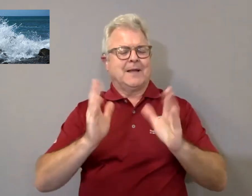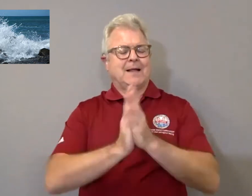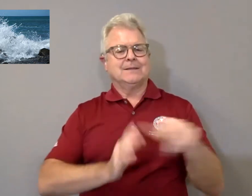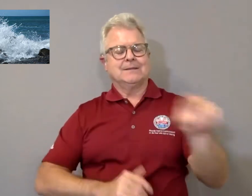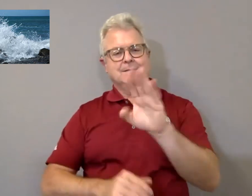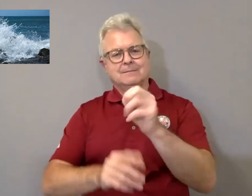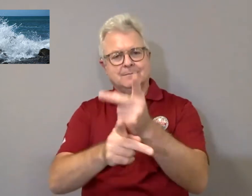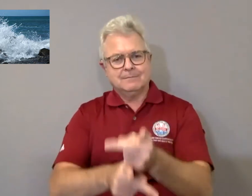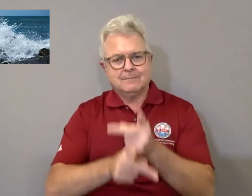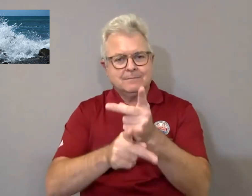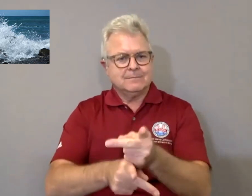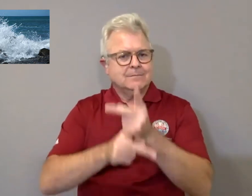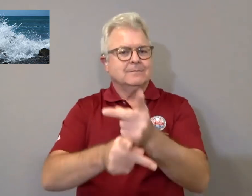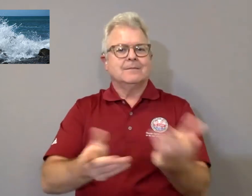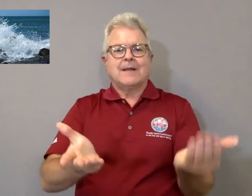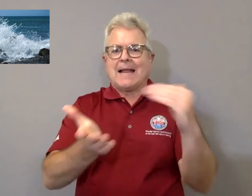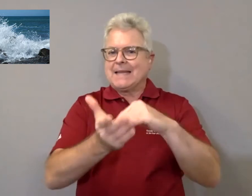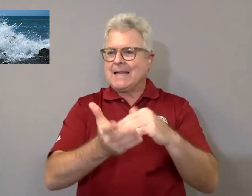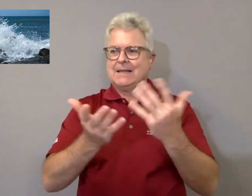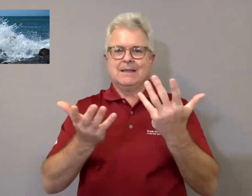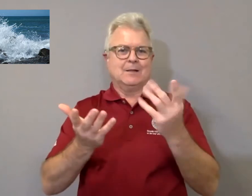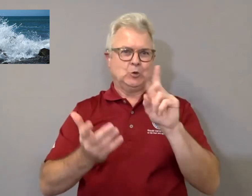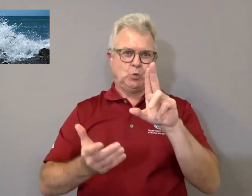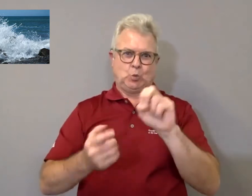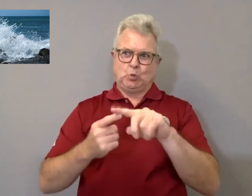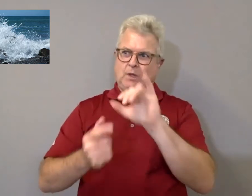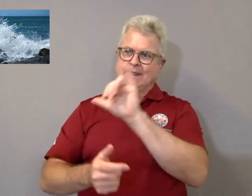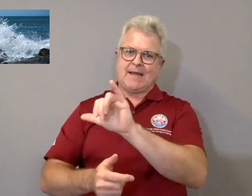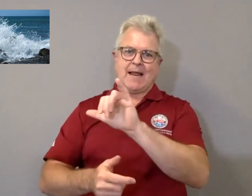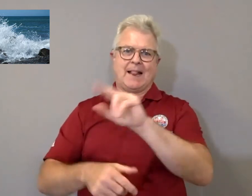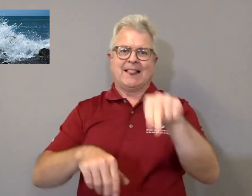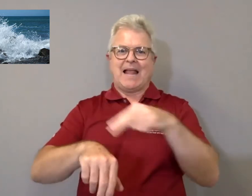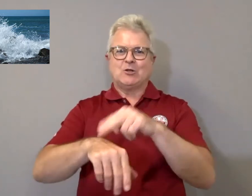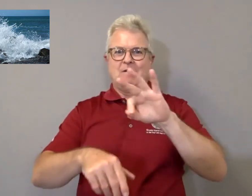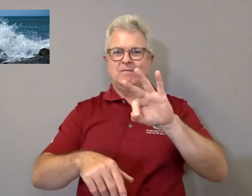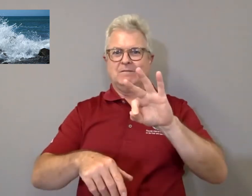as the waves come. It's understandable. However, in these circumstances, you need to be very careful.